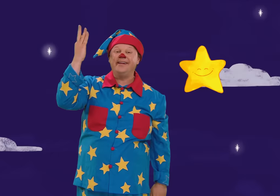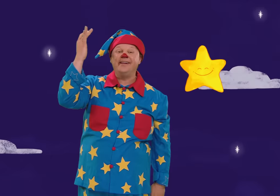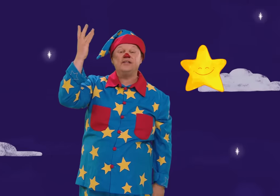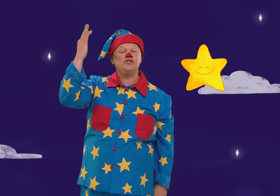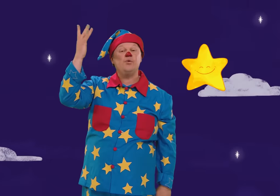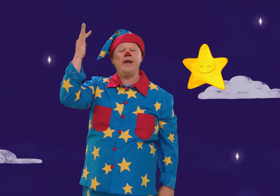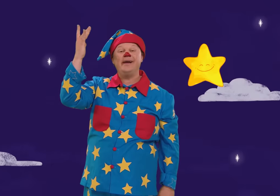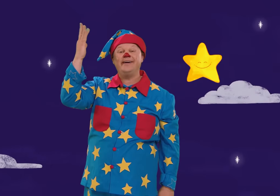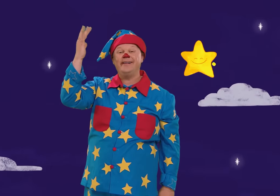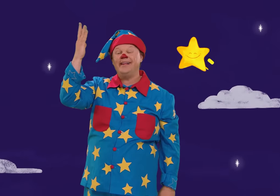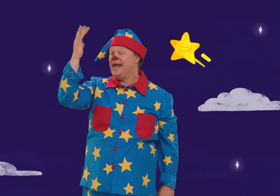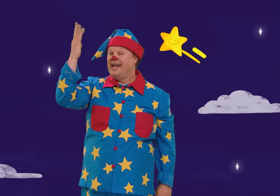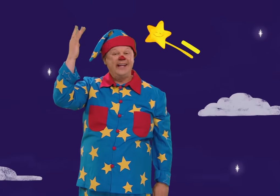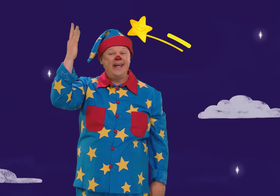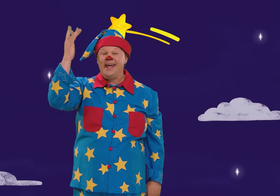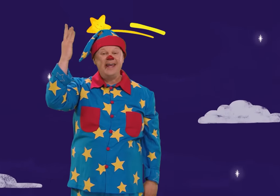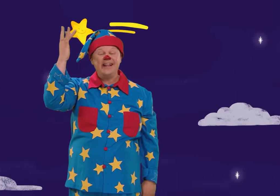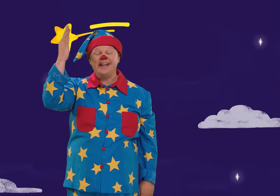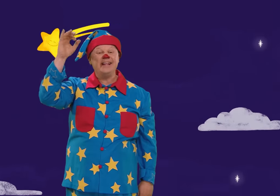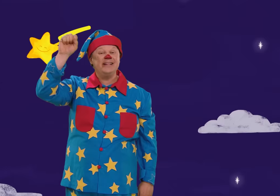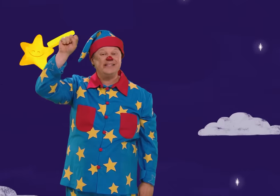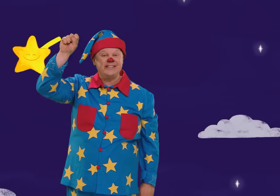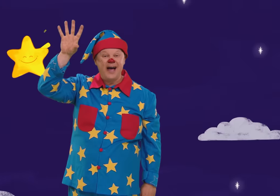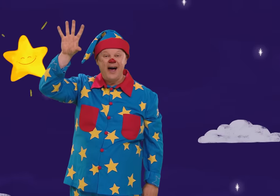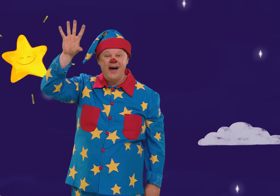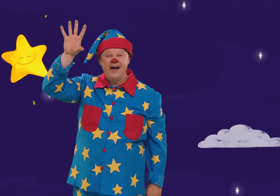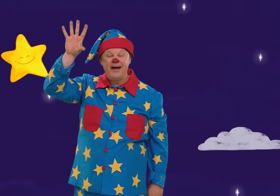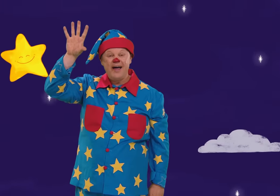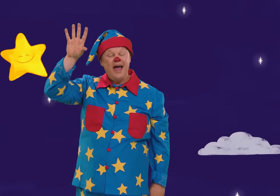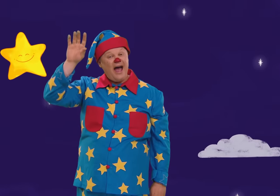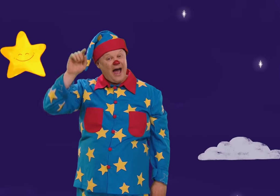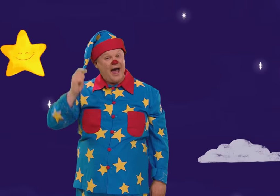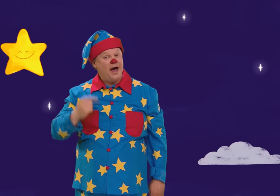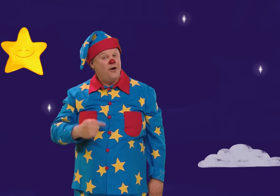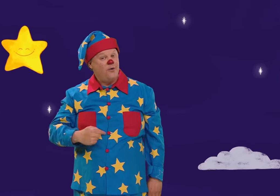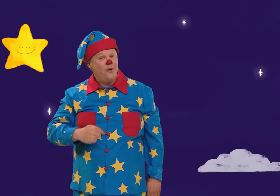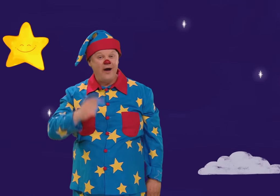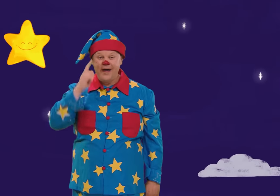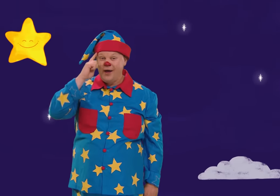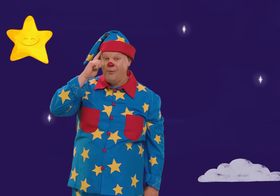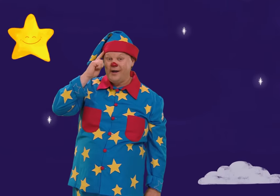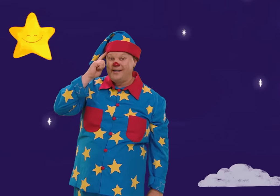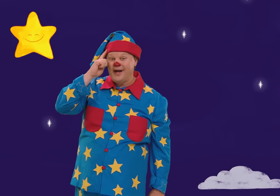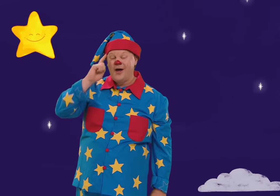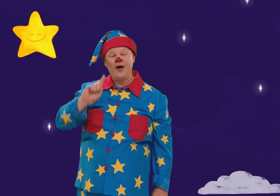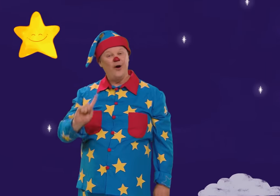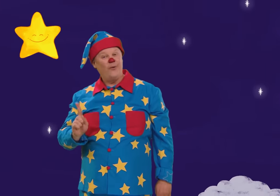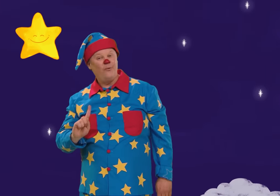Twinkle, twinkle, little star, how I wonder